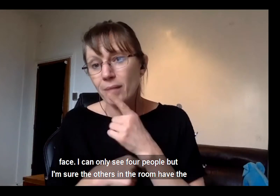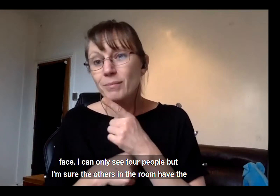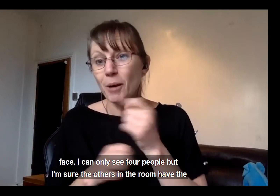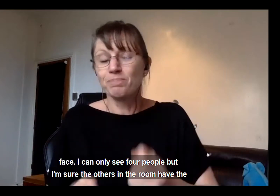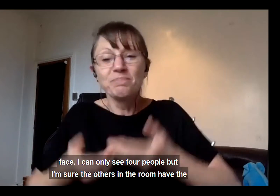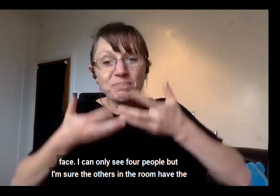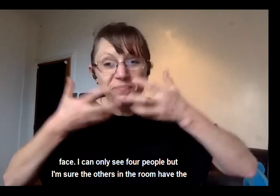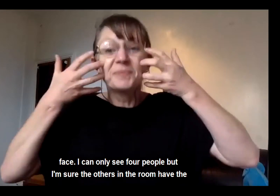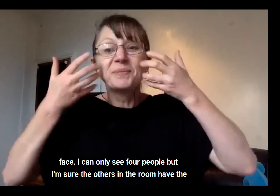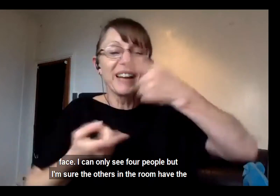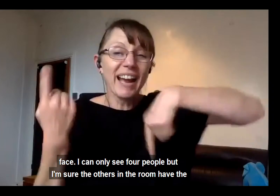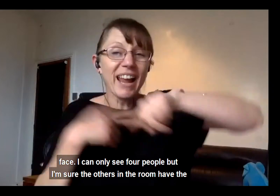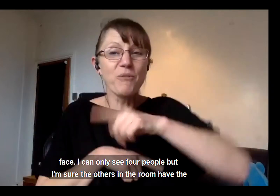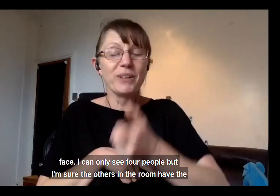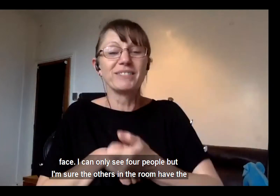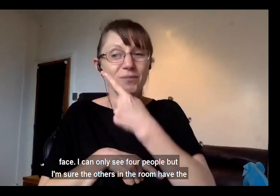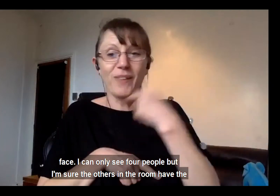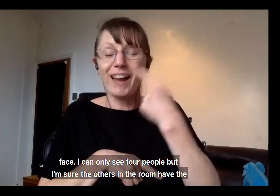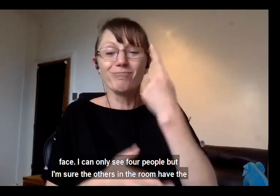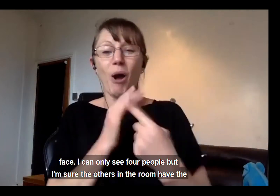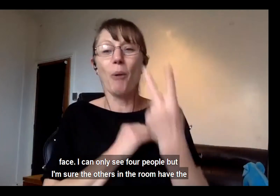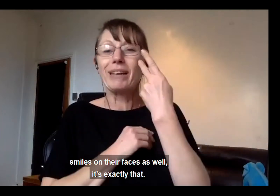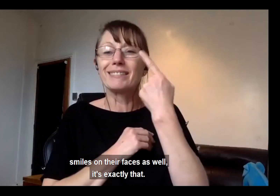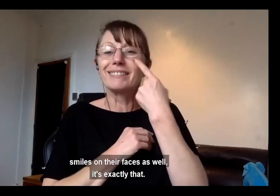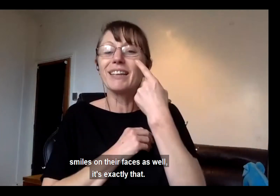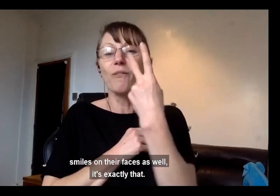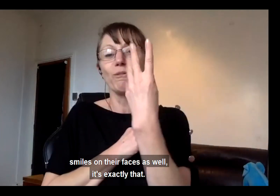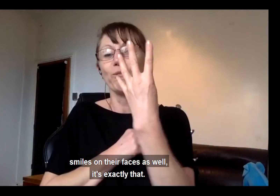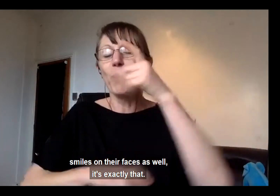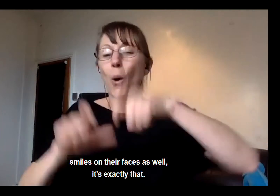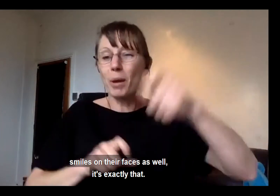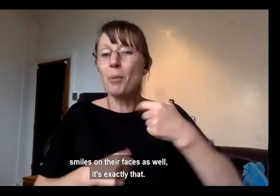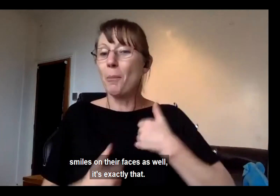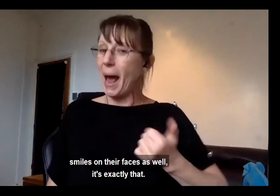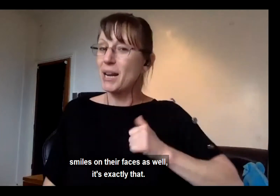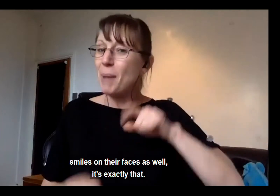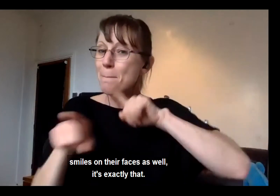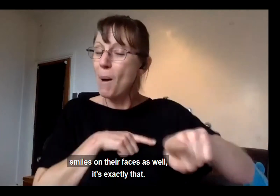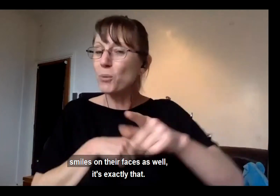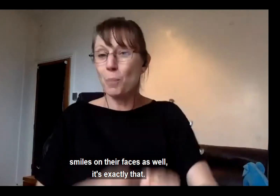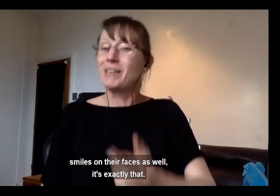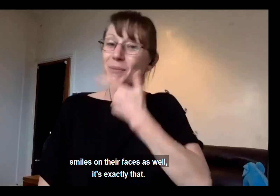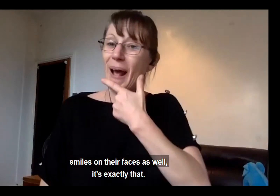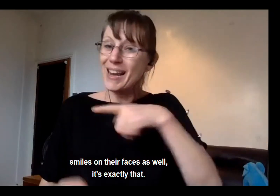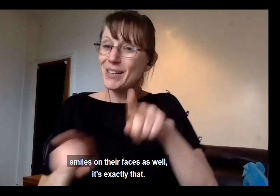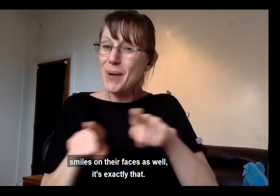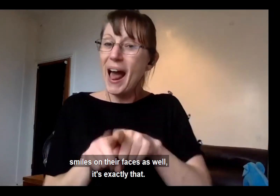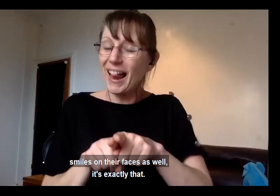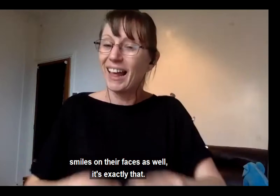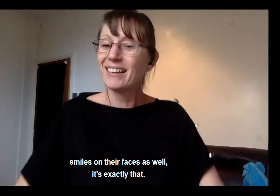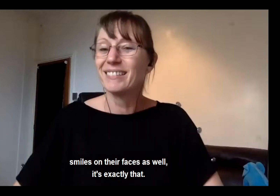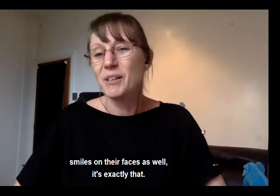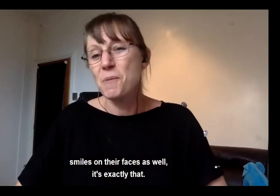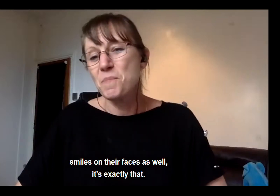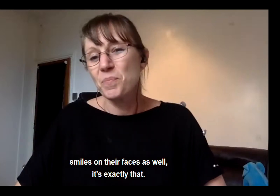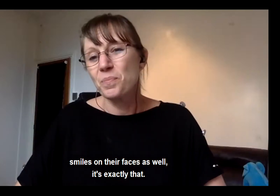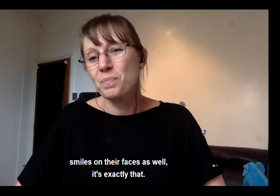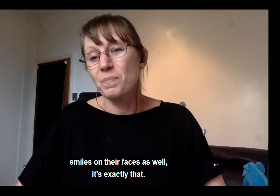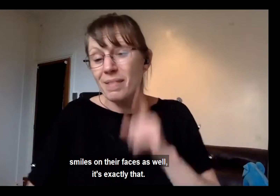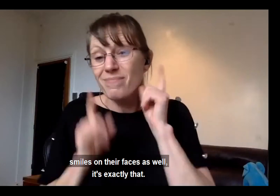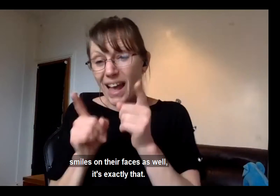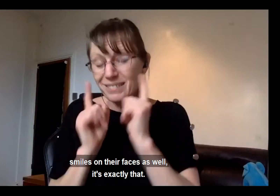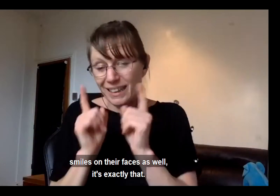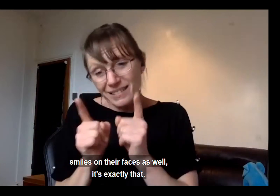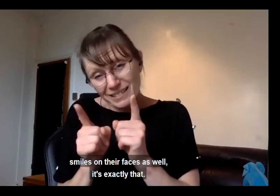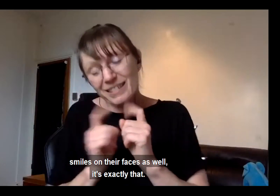on everybody's face. I can only see 4 people, but I'm sure the others in the room have the smiles on their faces as well. It's exactly that. It